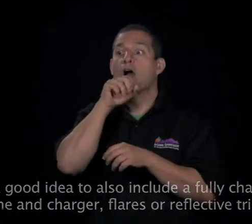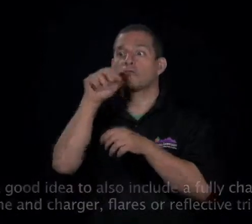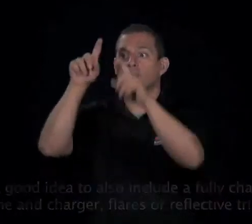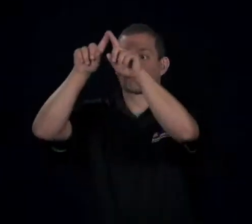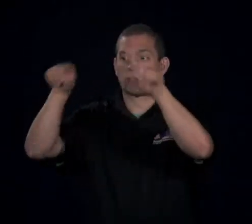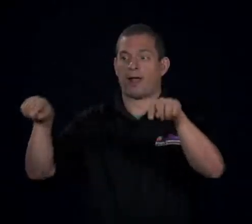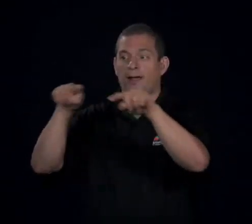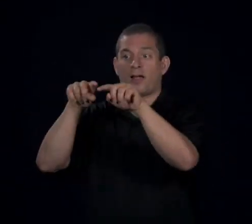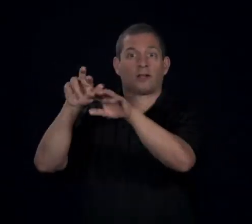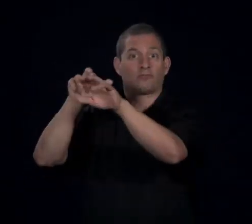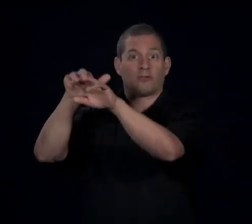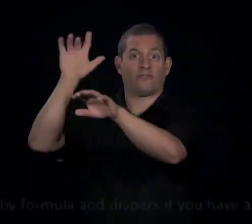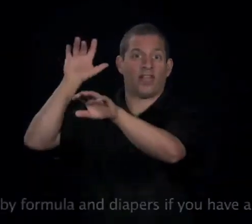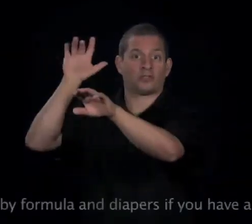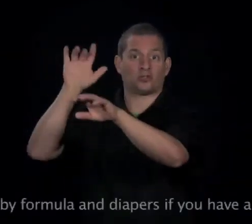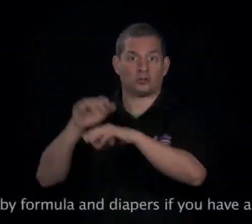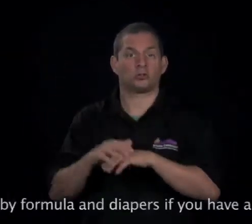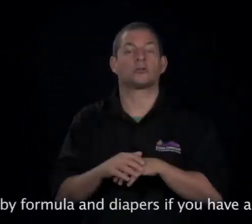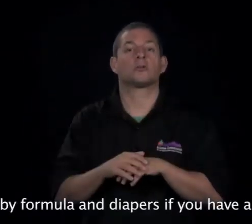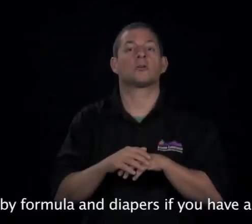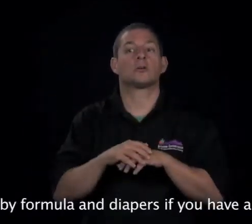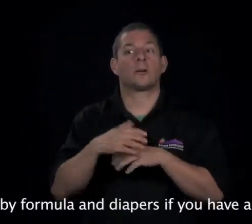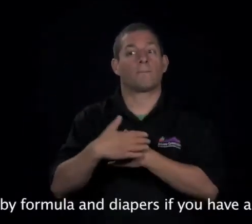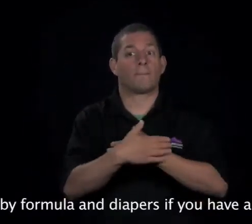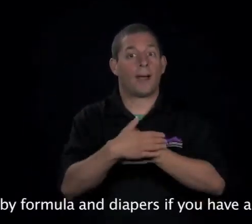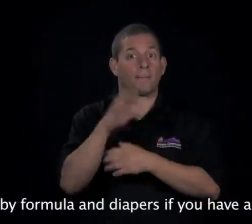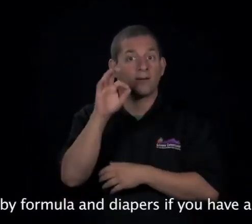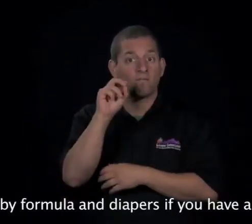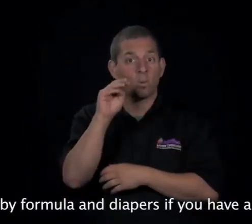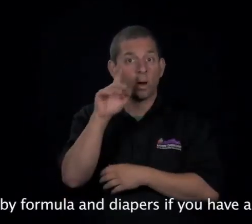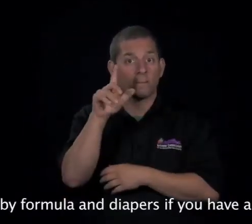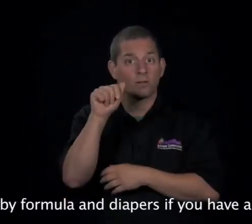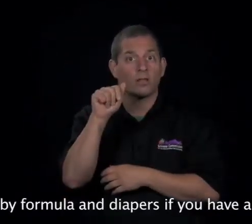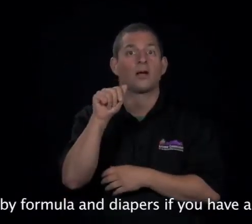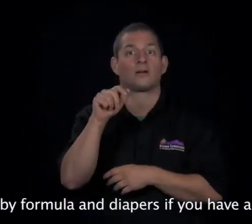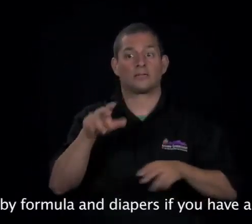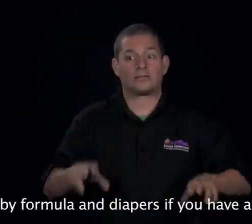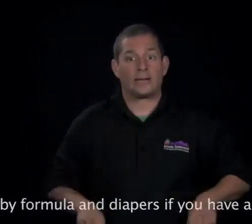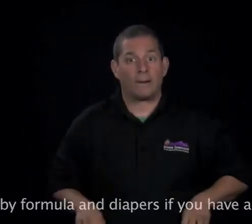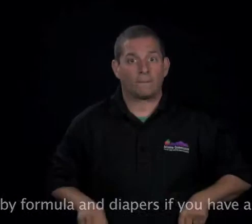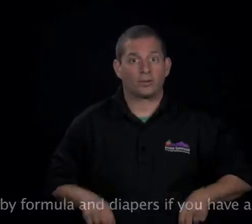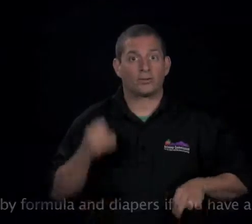triangle, and baby formula and diapers if you have a small child.